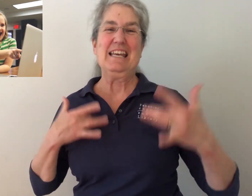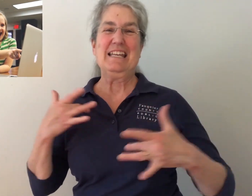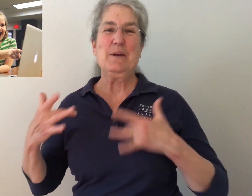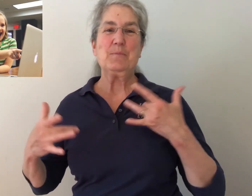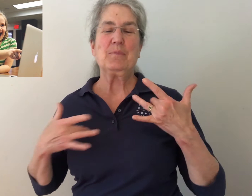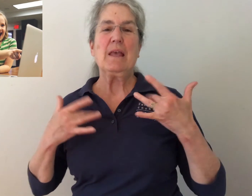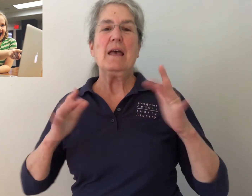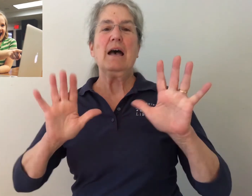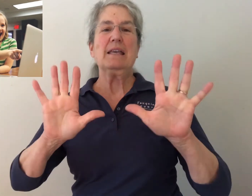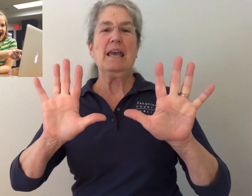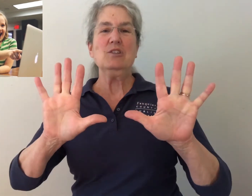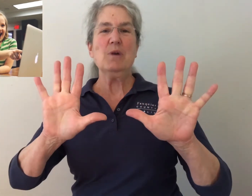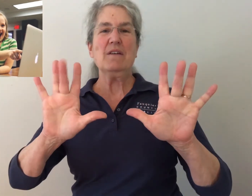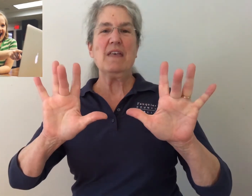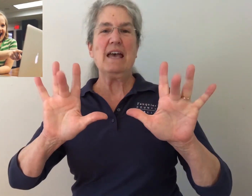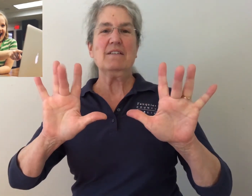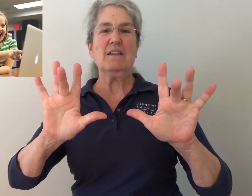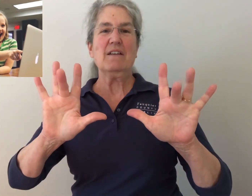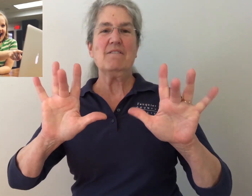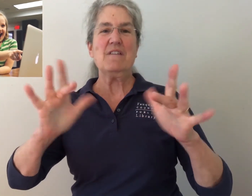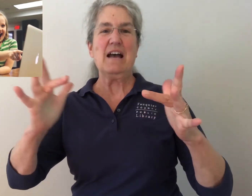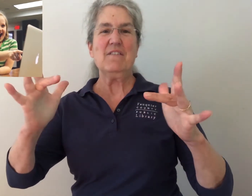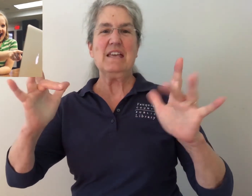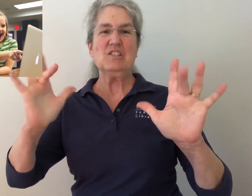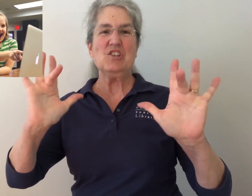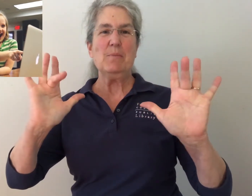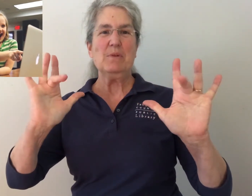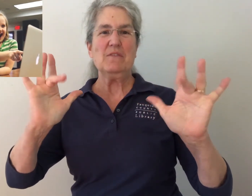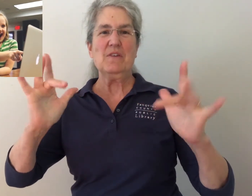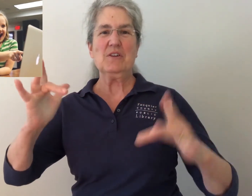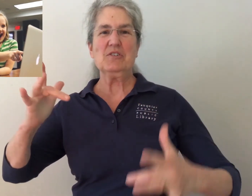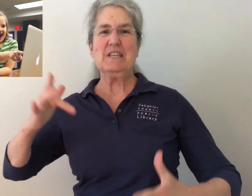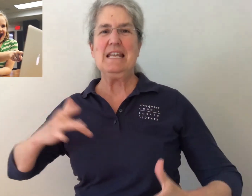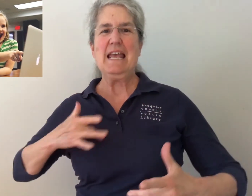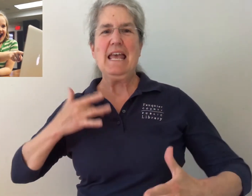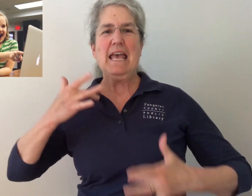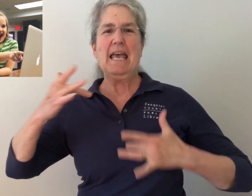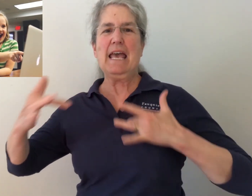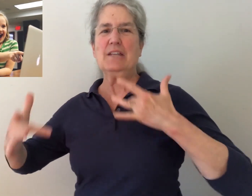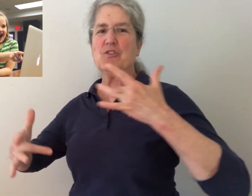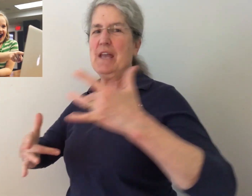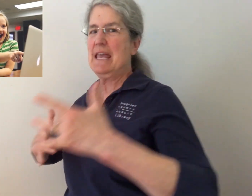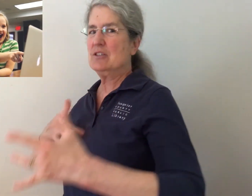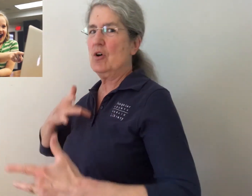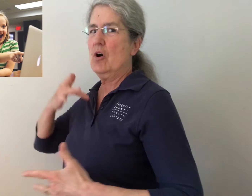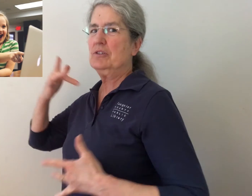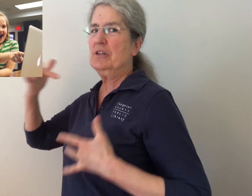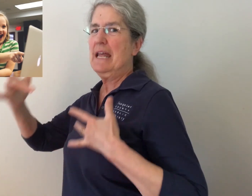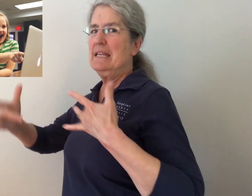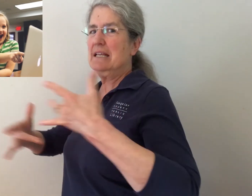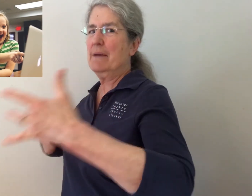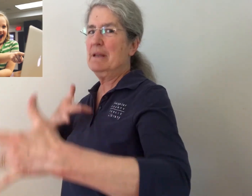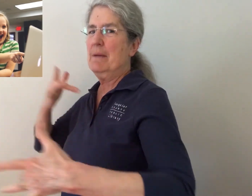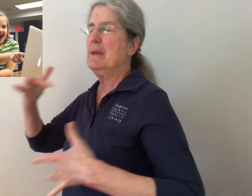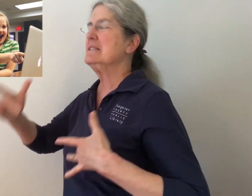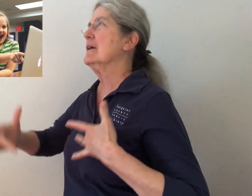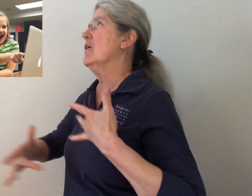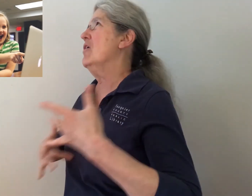Excited. Again, you have that five hand shape with the fingers in and your hands alternate coming up. It's like all